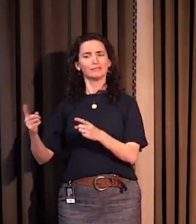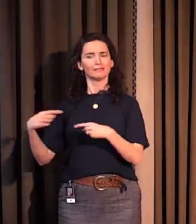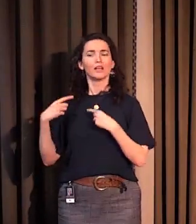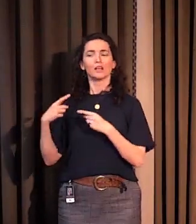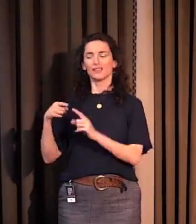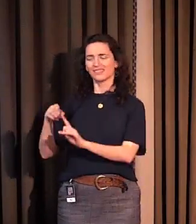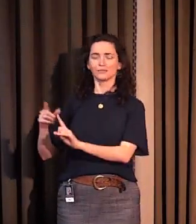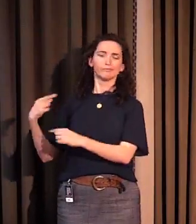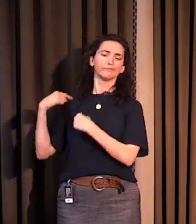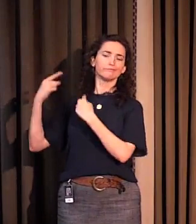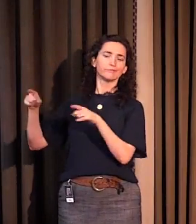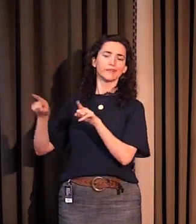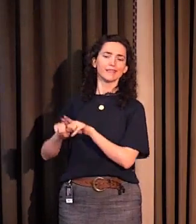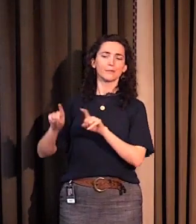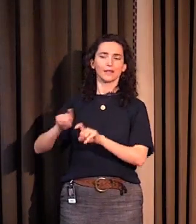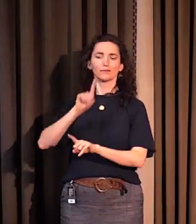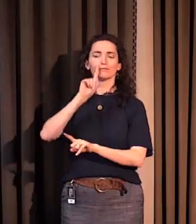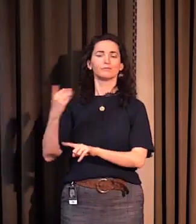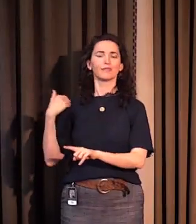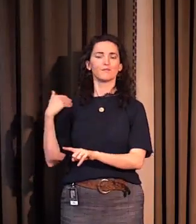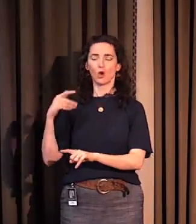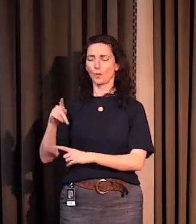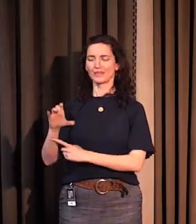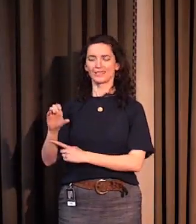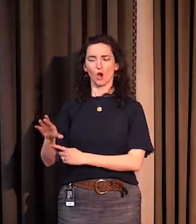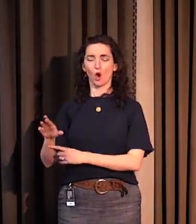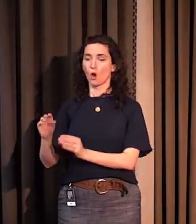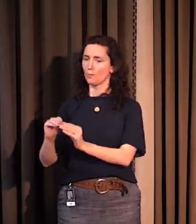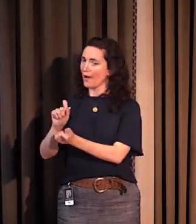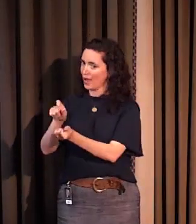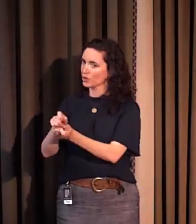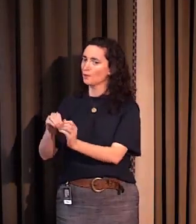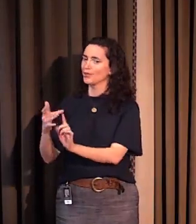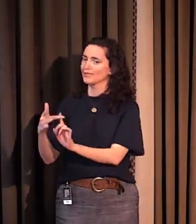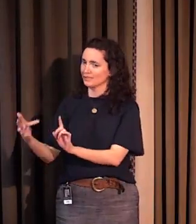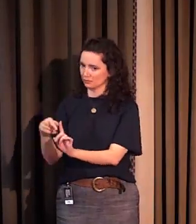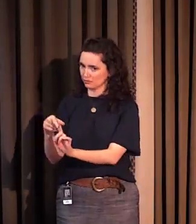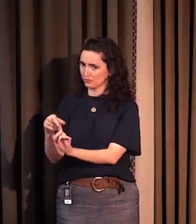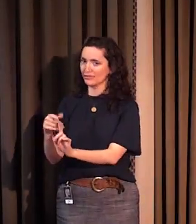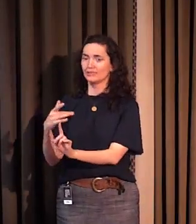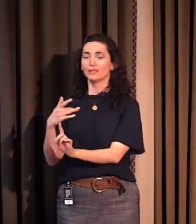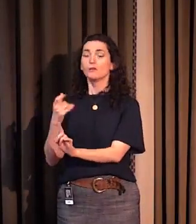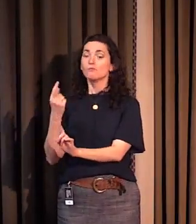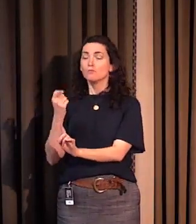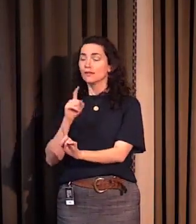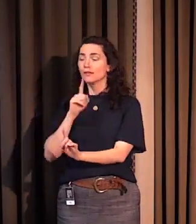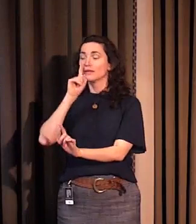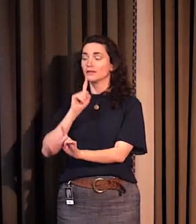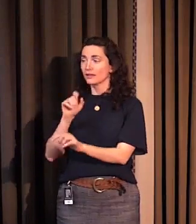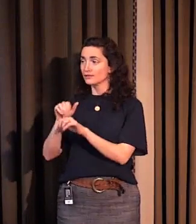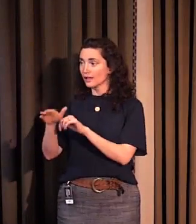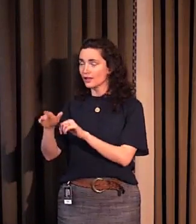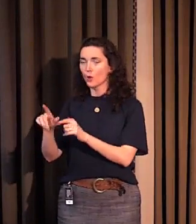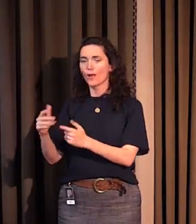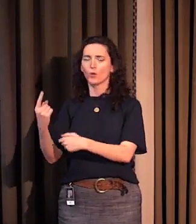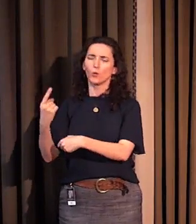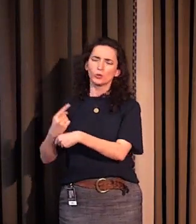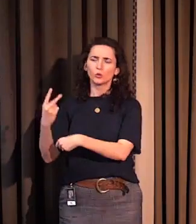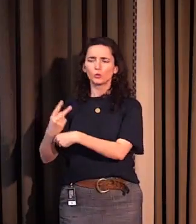sensitive PCR tests, these are the ones that are more accurate but do typically have a 1 to 3 day turnaround time. There's